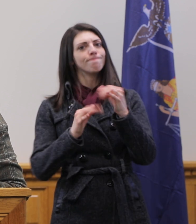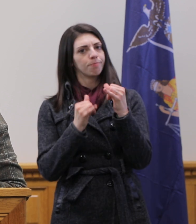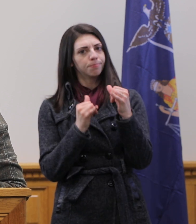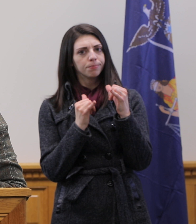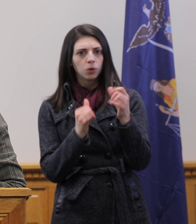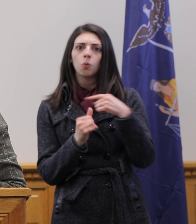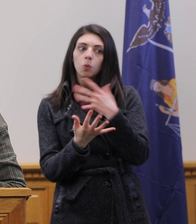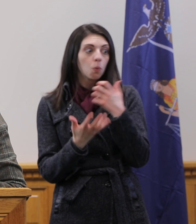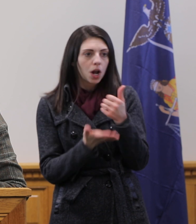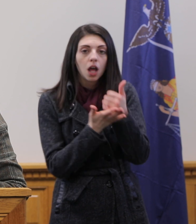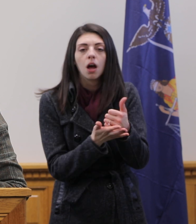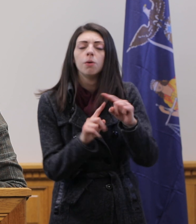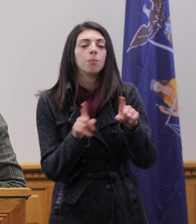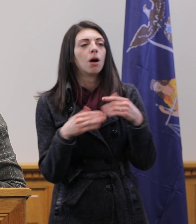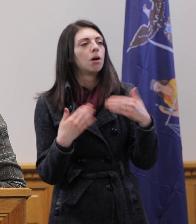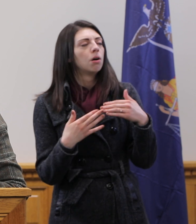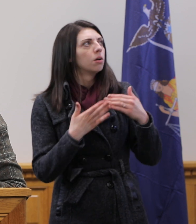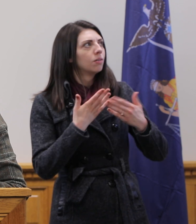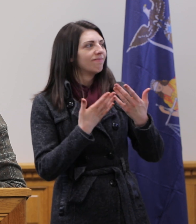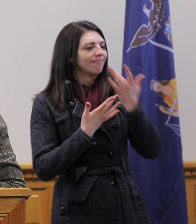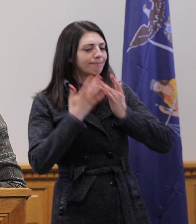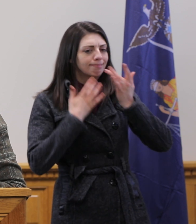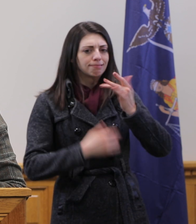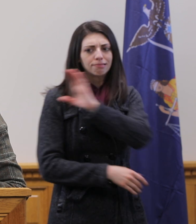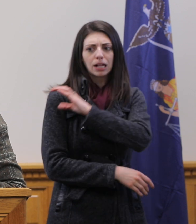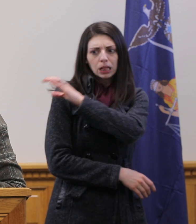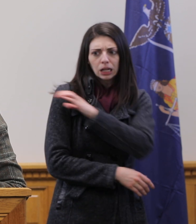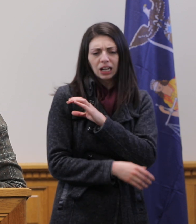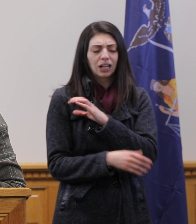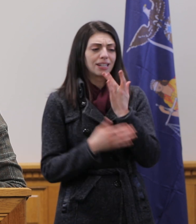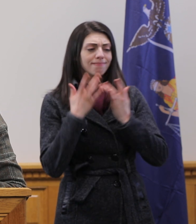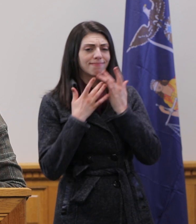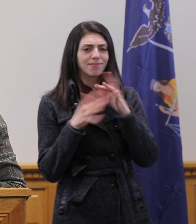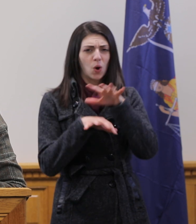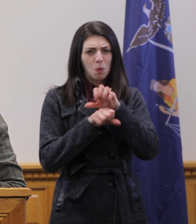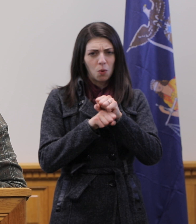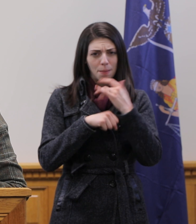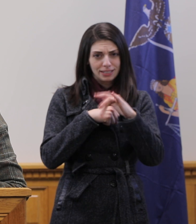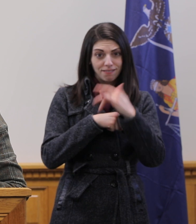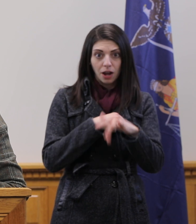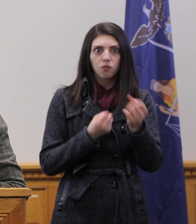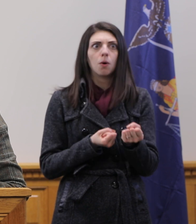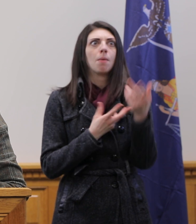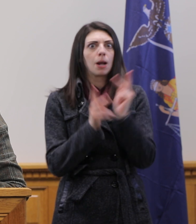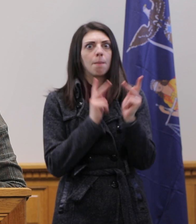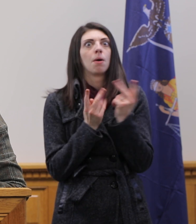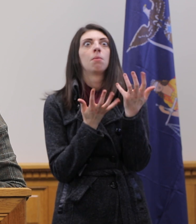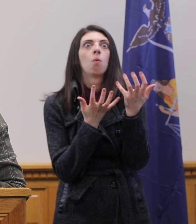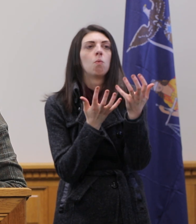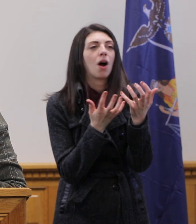help, but there are so few clinics and appointment slots, with many people fighting for a handful of vaccines.